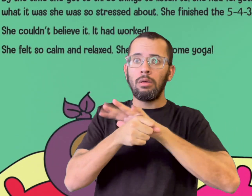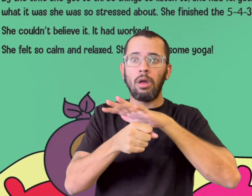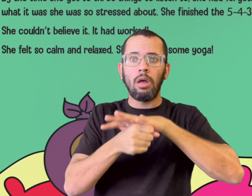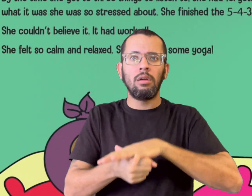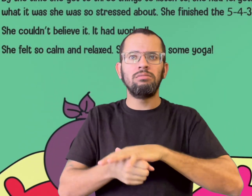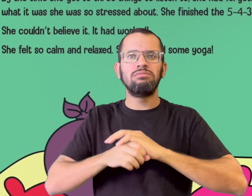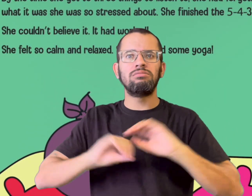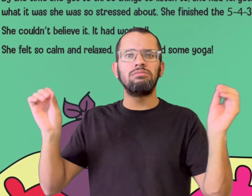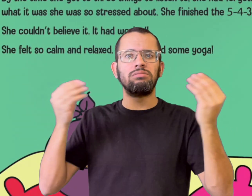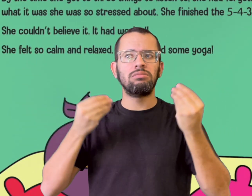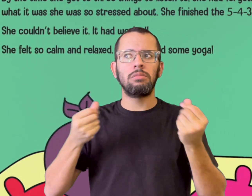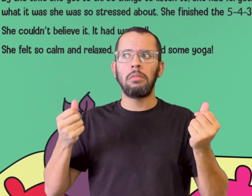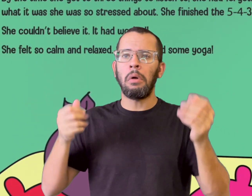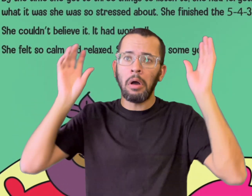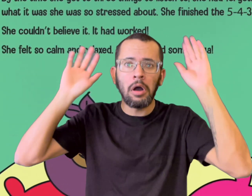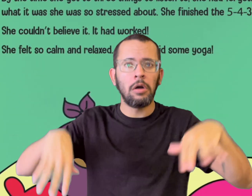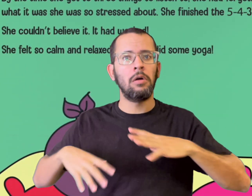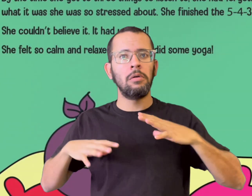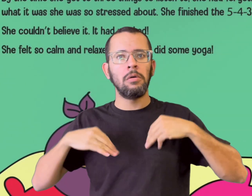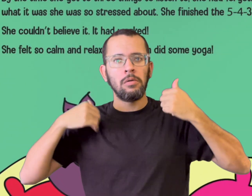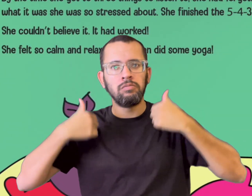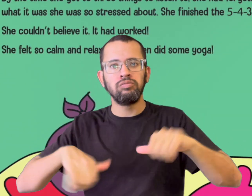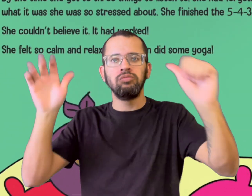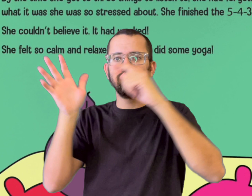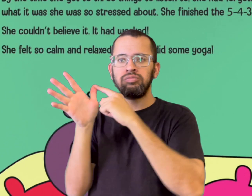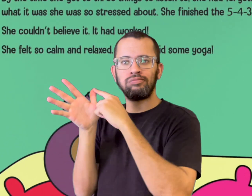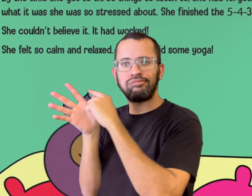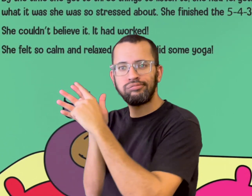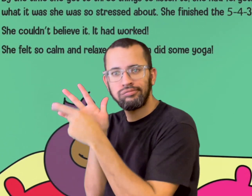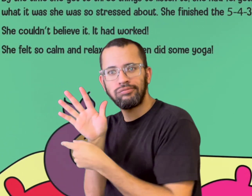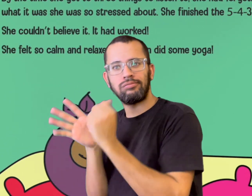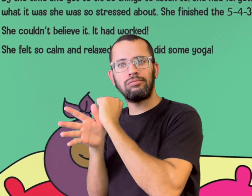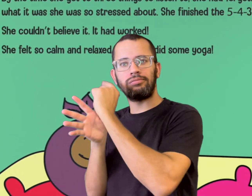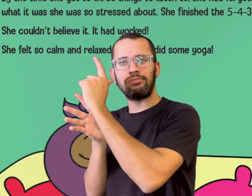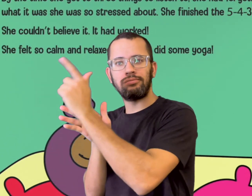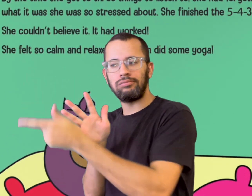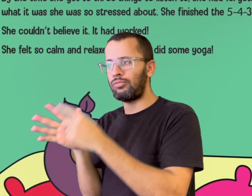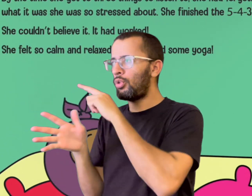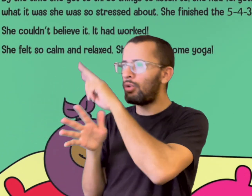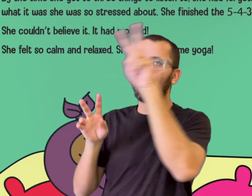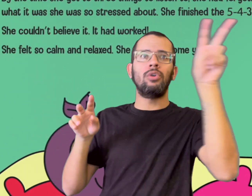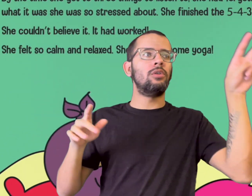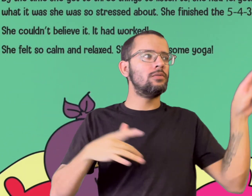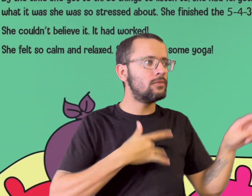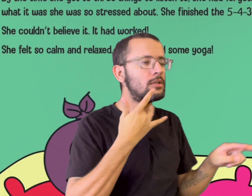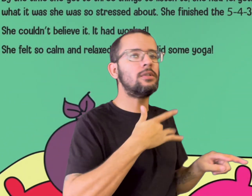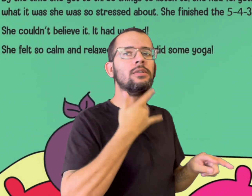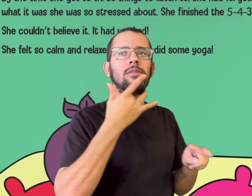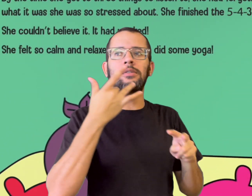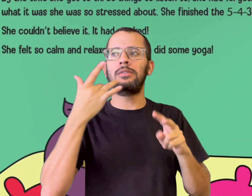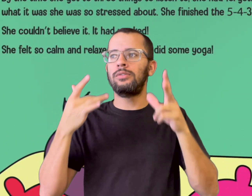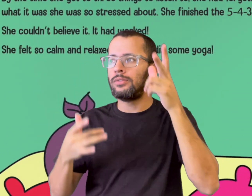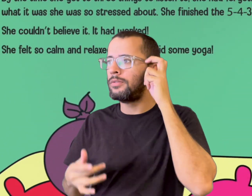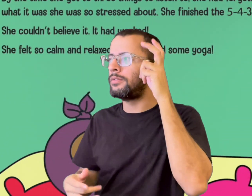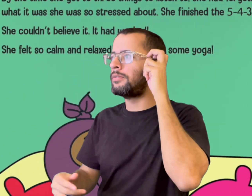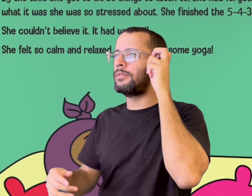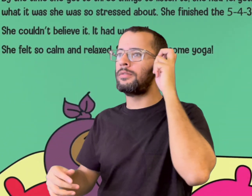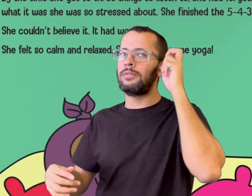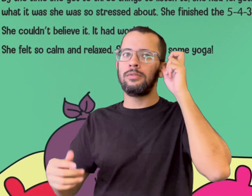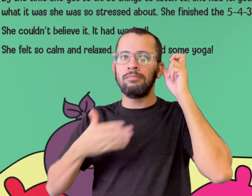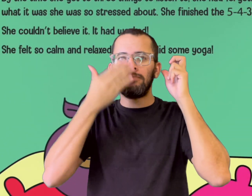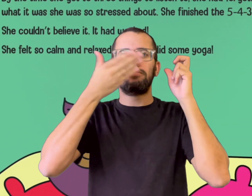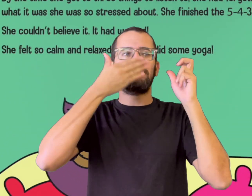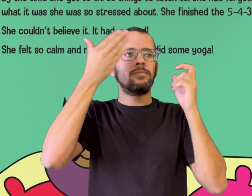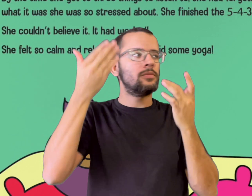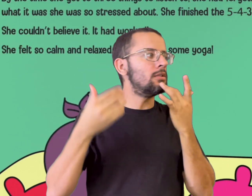2, 1. She couldn't believe it. It had worked. She felt so calm and relaxed. She even did some